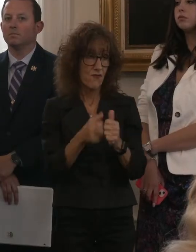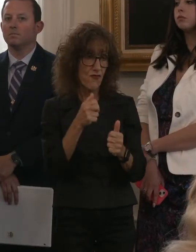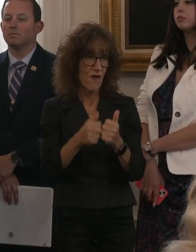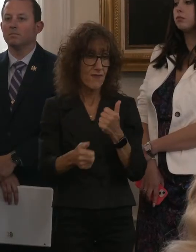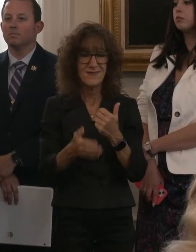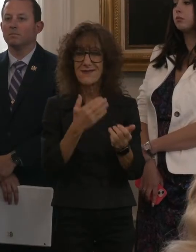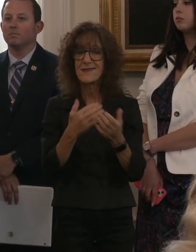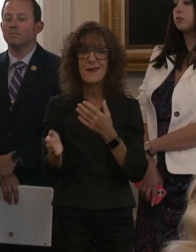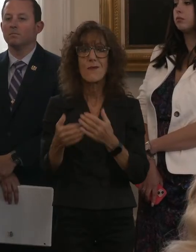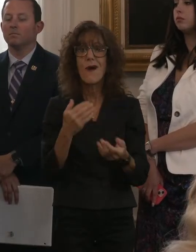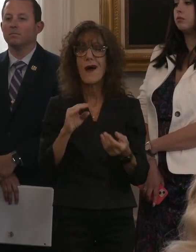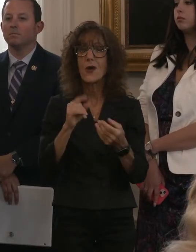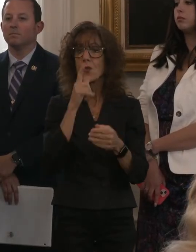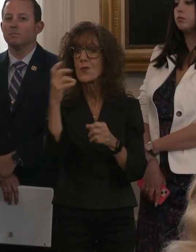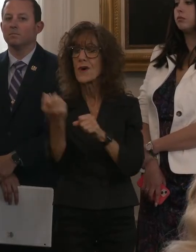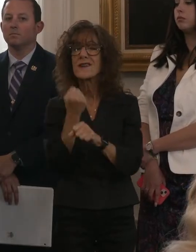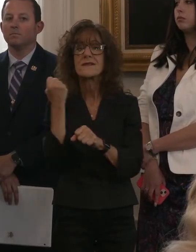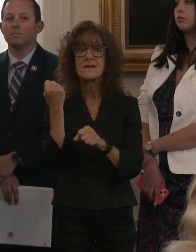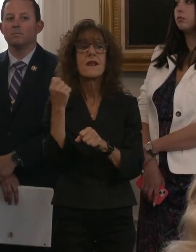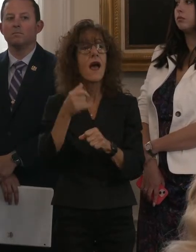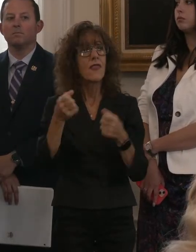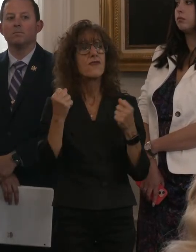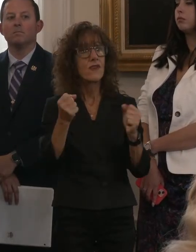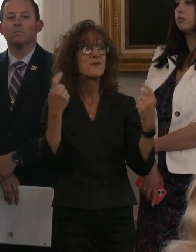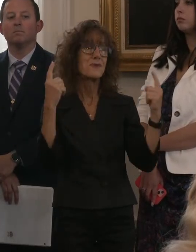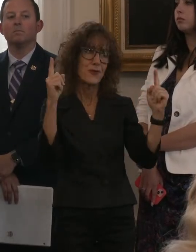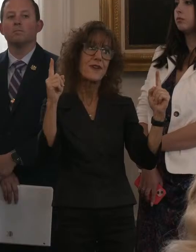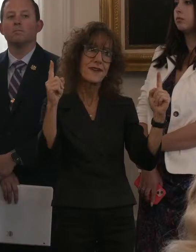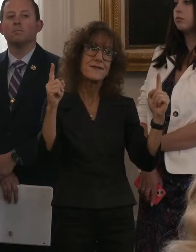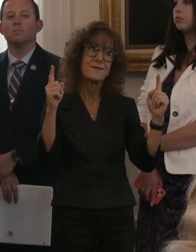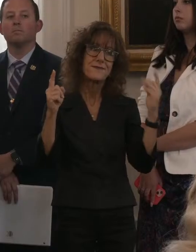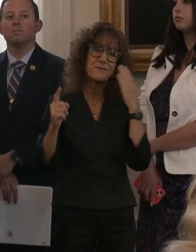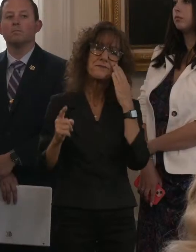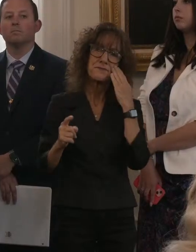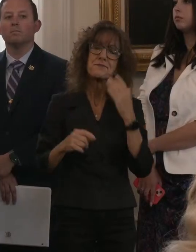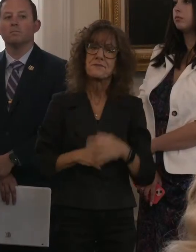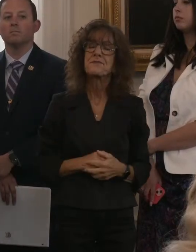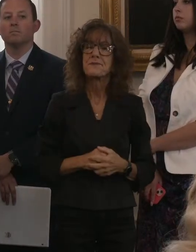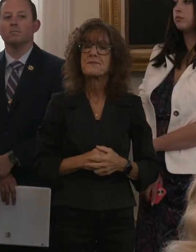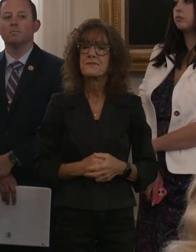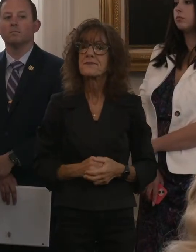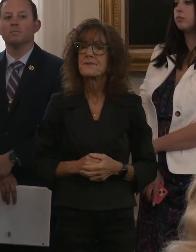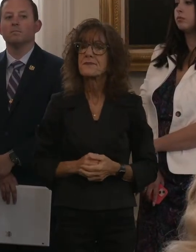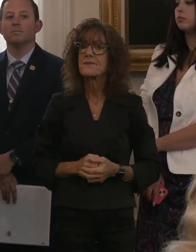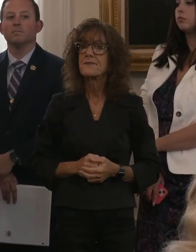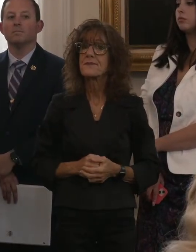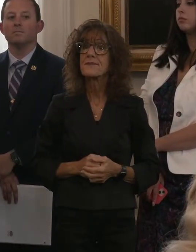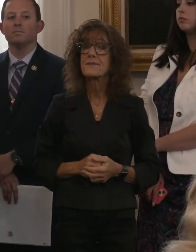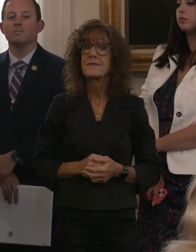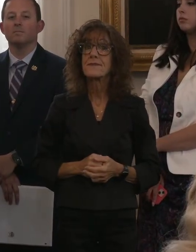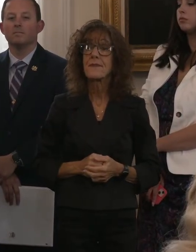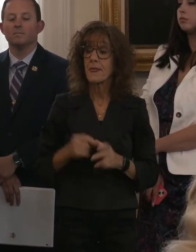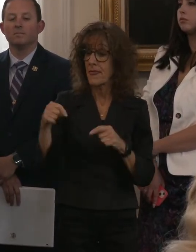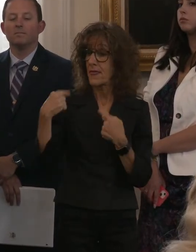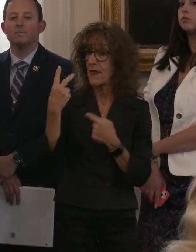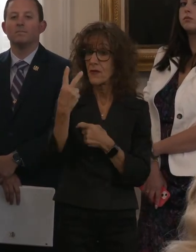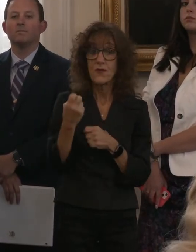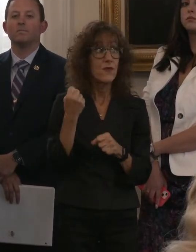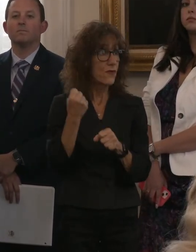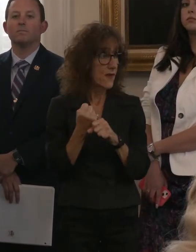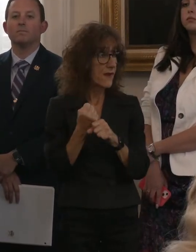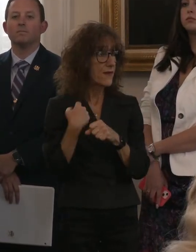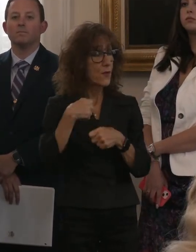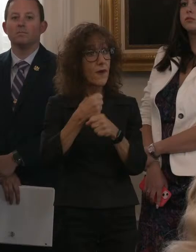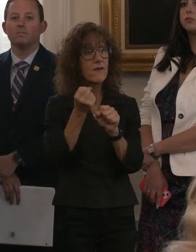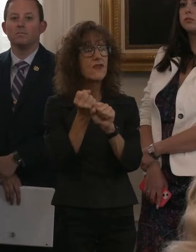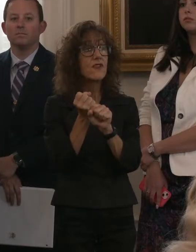points. And we know that the strategy is working. That just in the past 2 years, we've